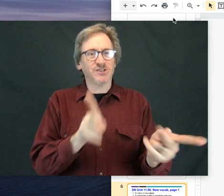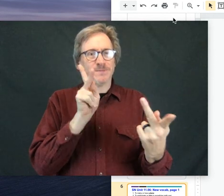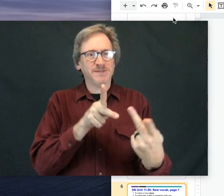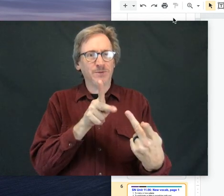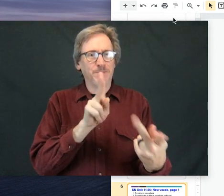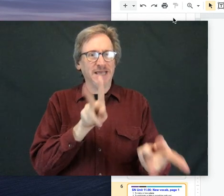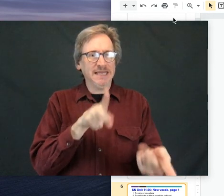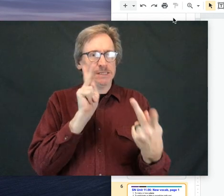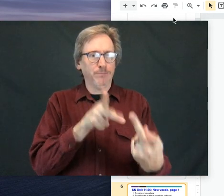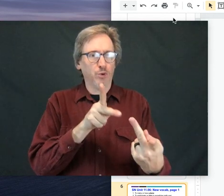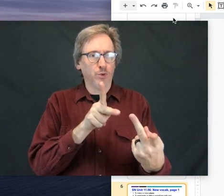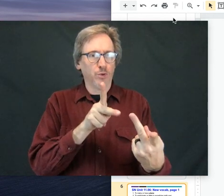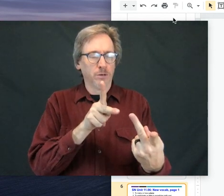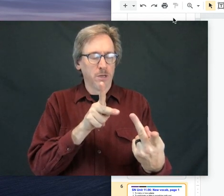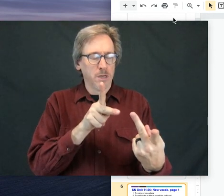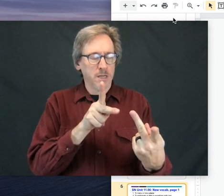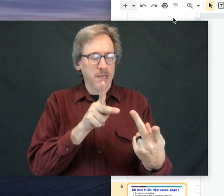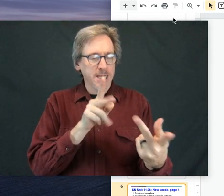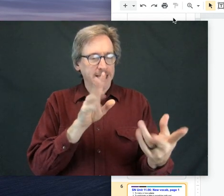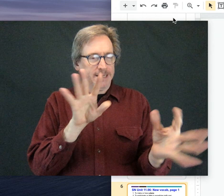you'll sometimes see it with P's.